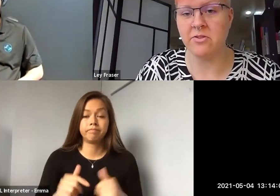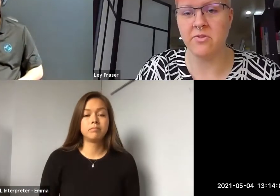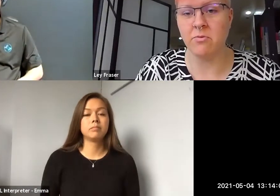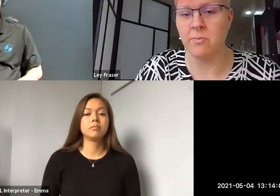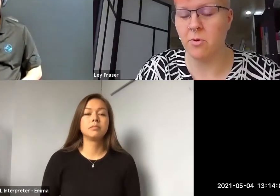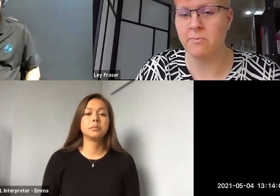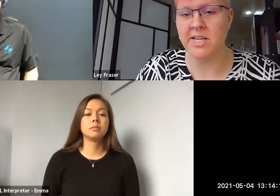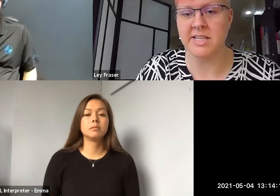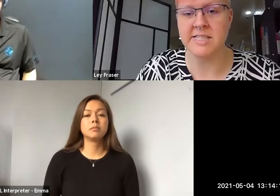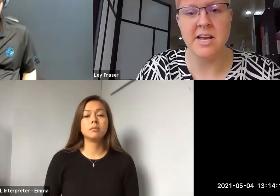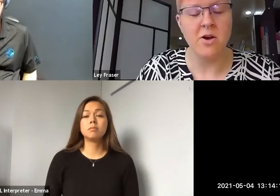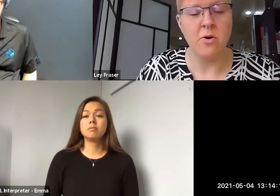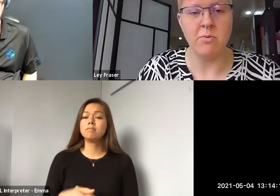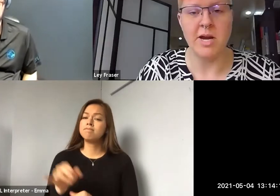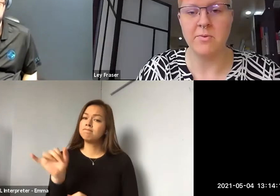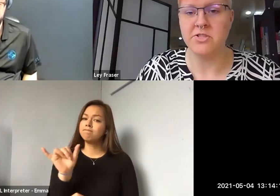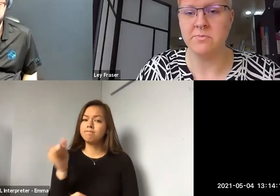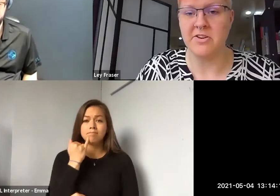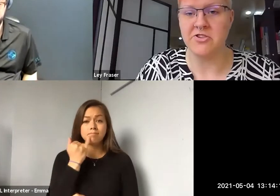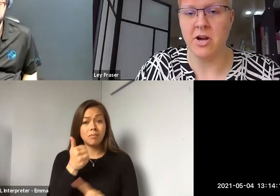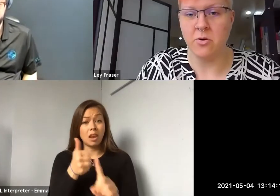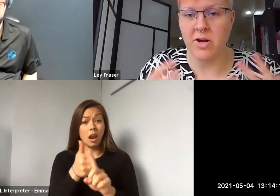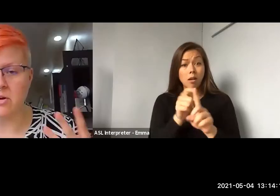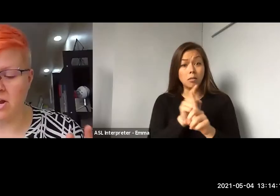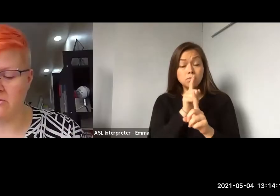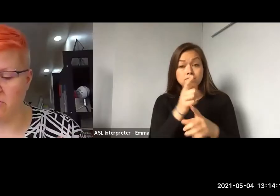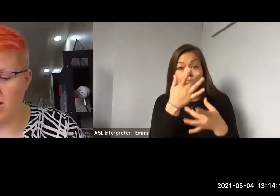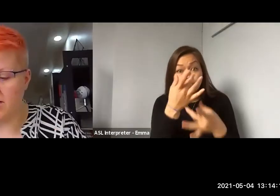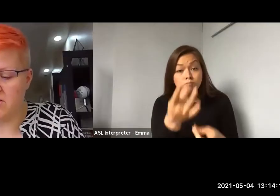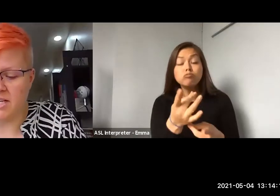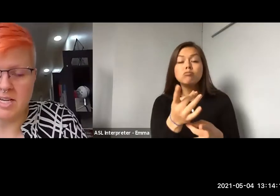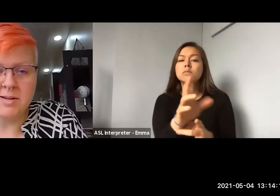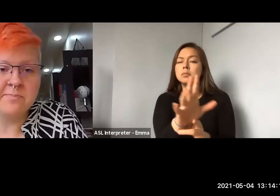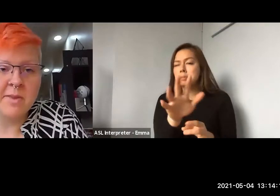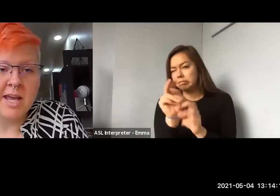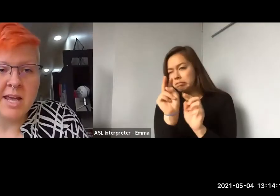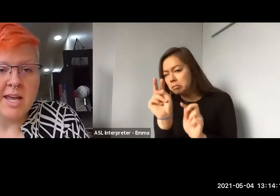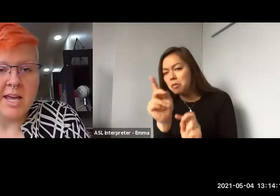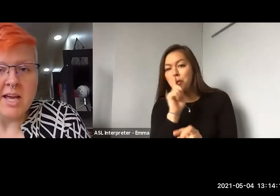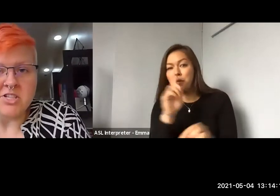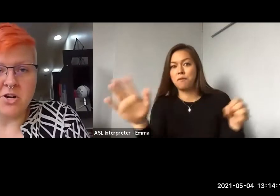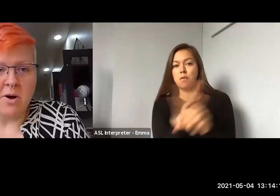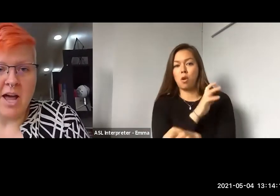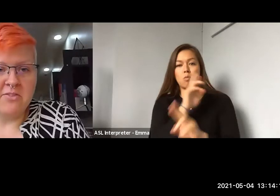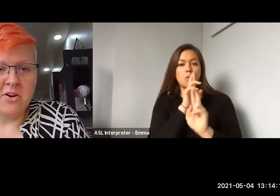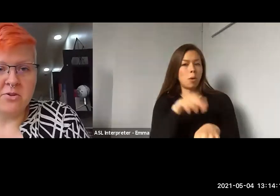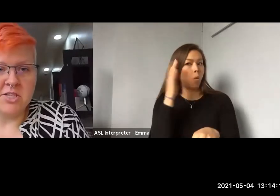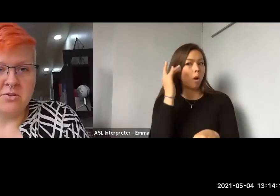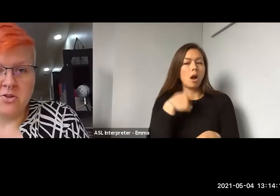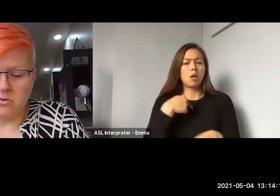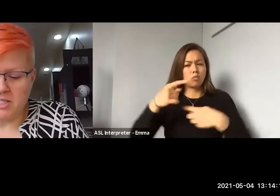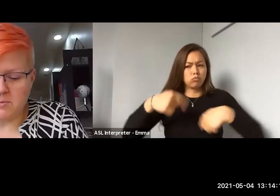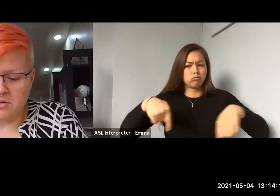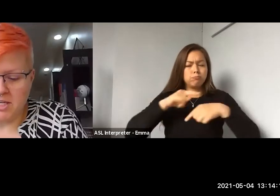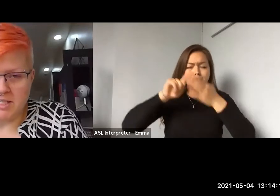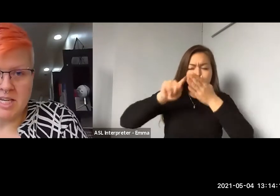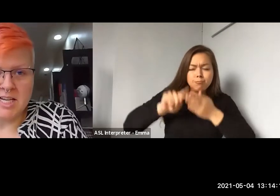out for the full report because we were able to measure quite a wide variety of data. So of those youth